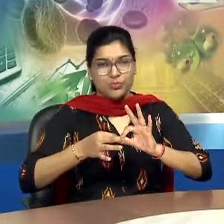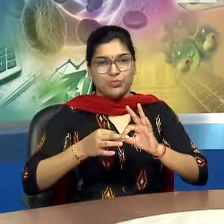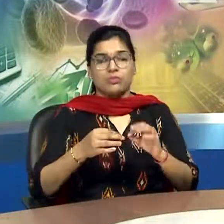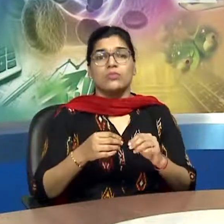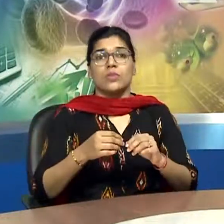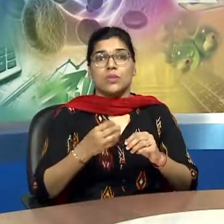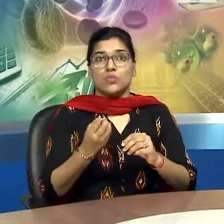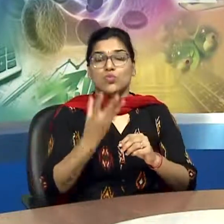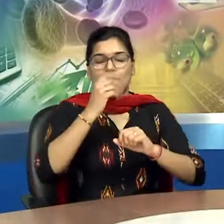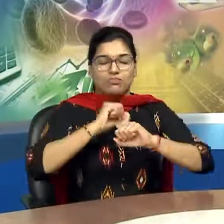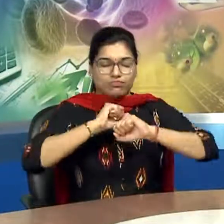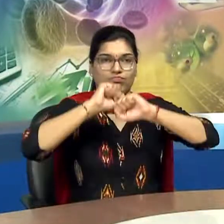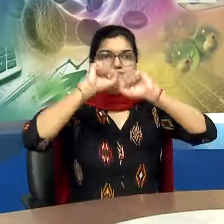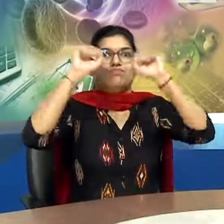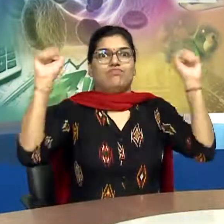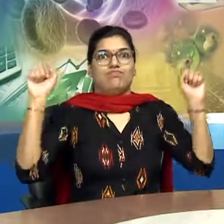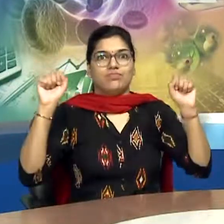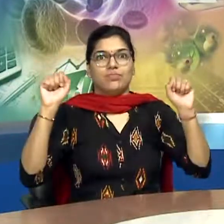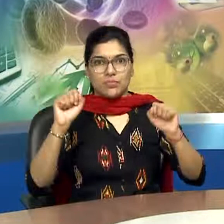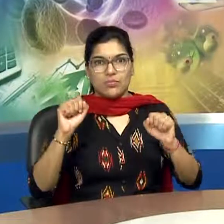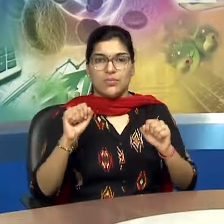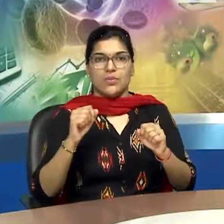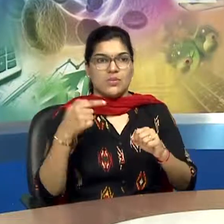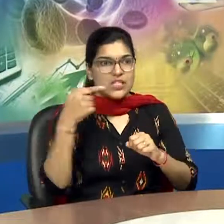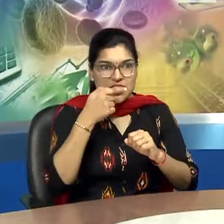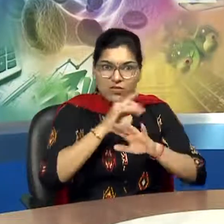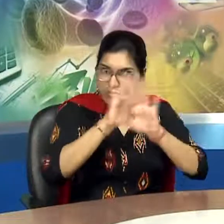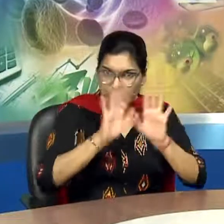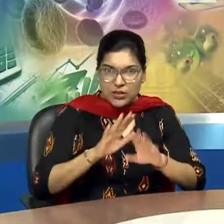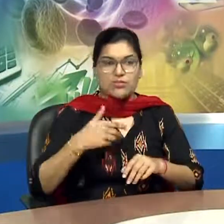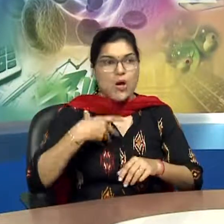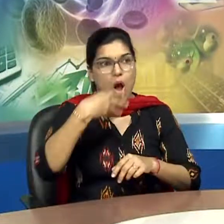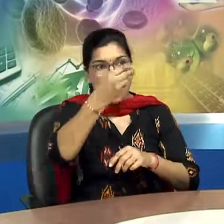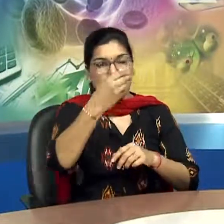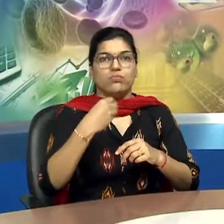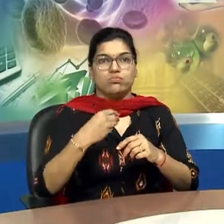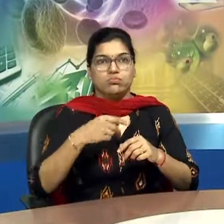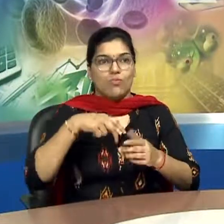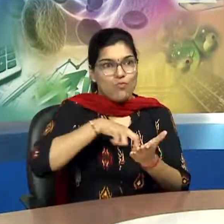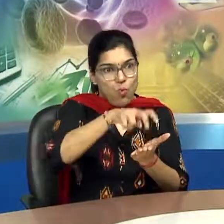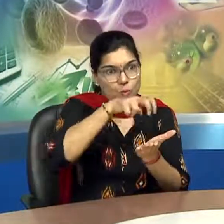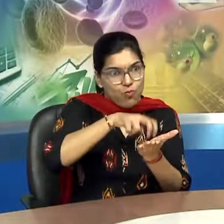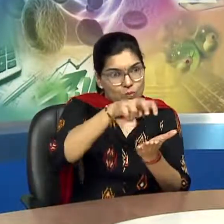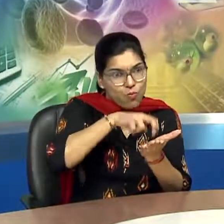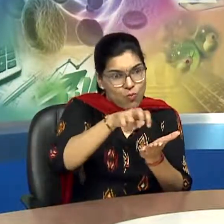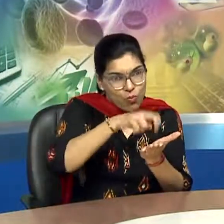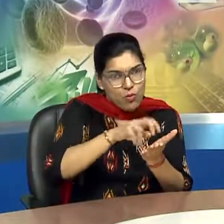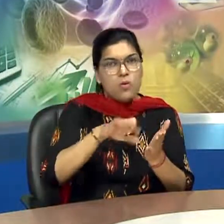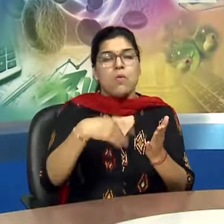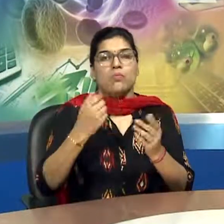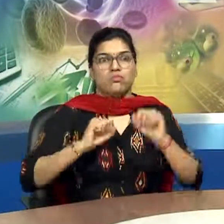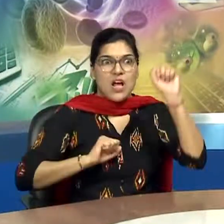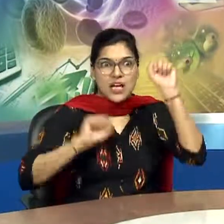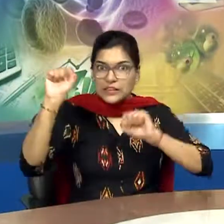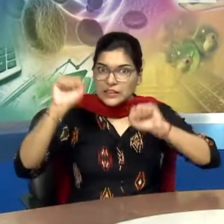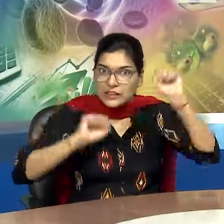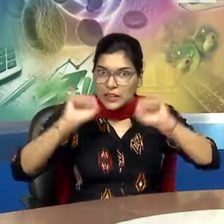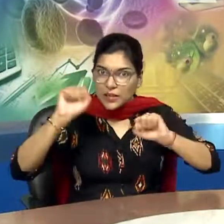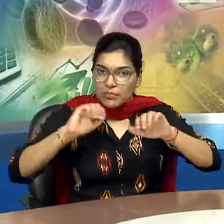fit and fine, then he or she needs to follow a proper schedule,